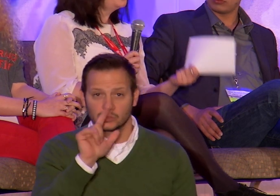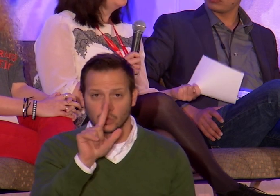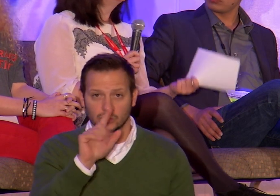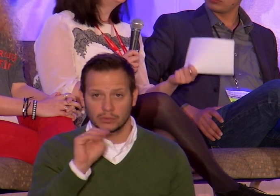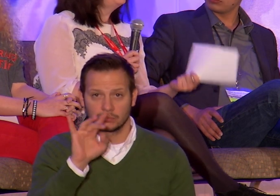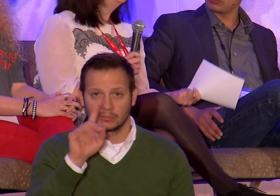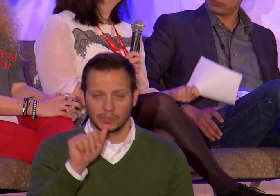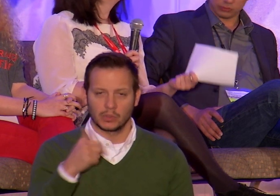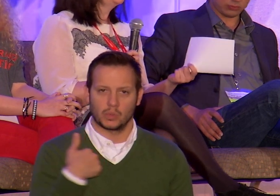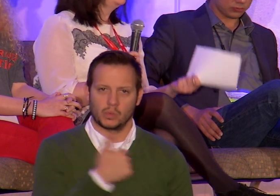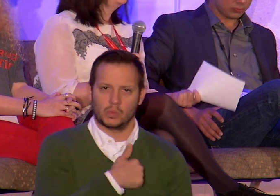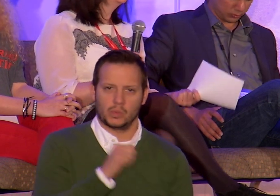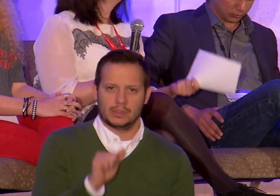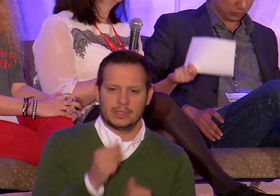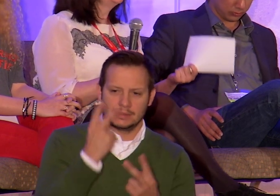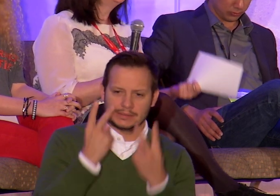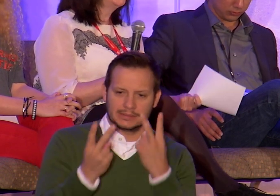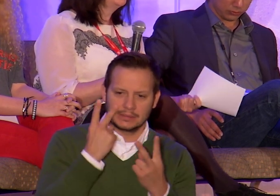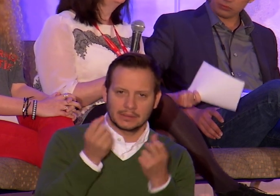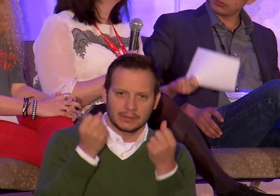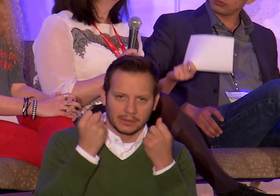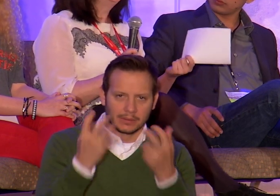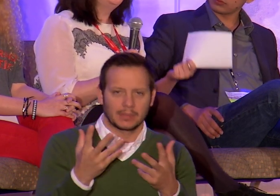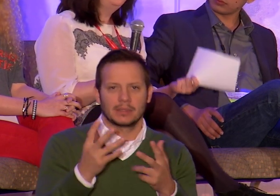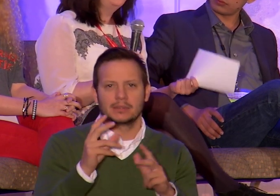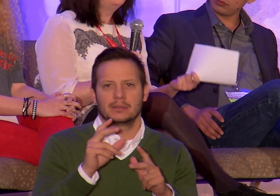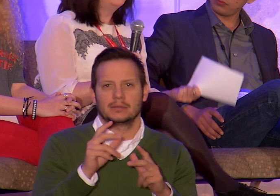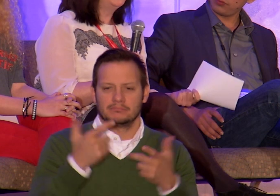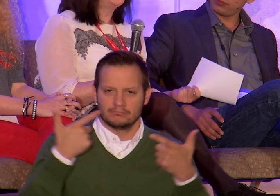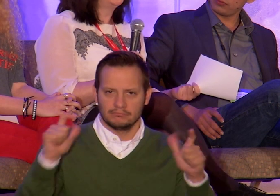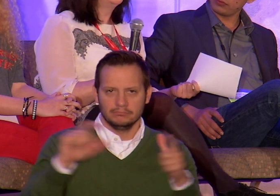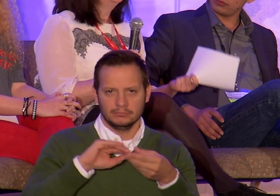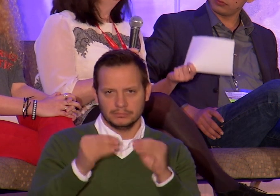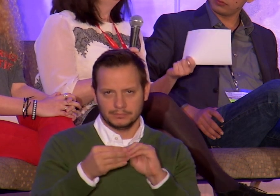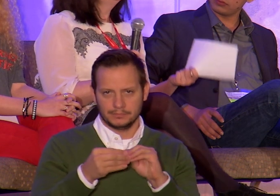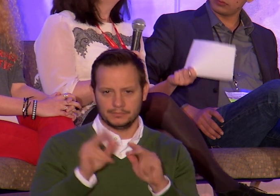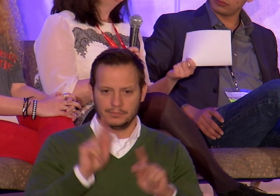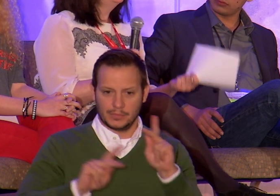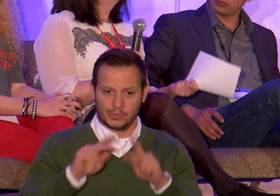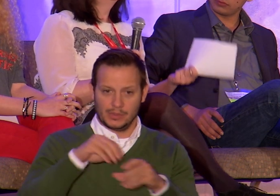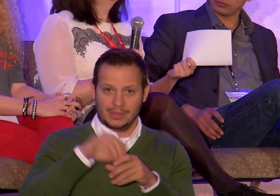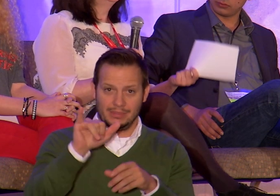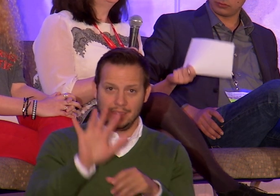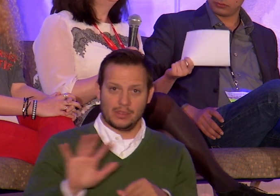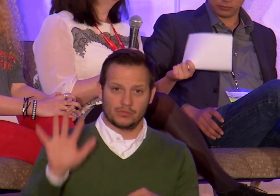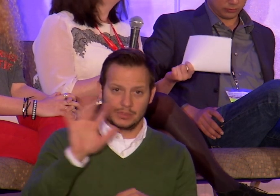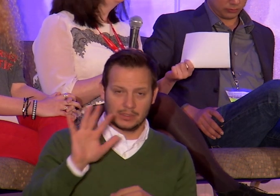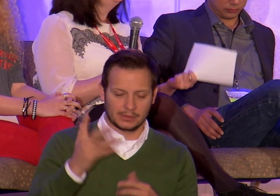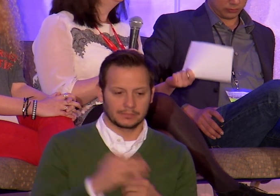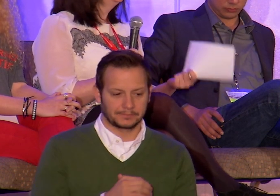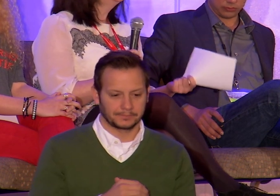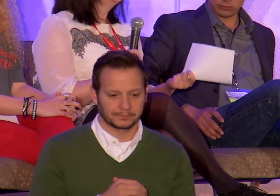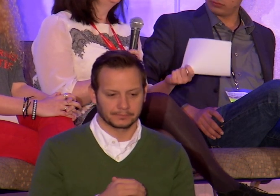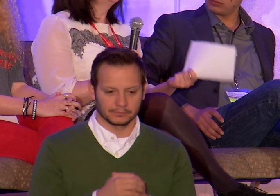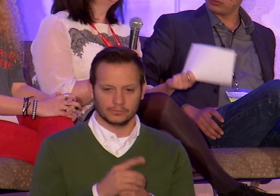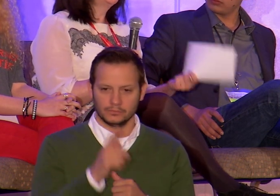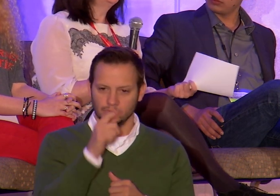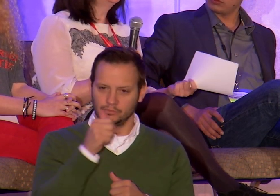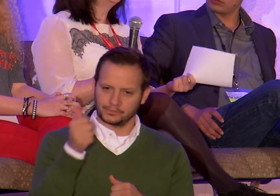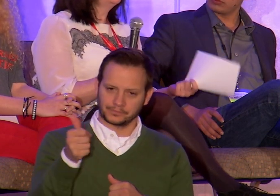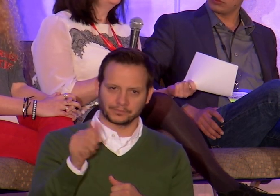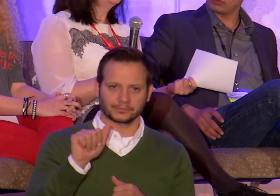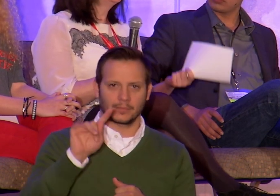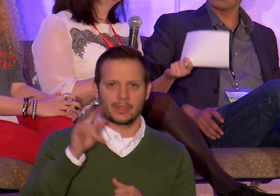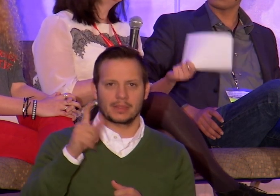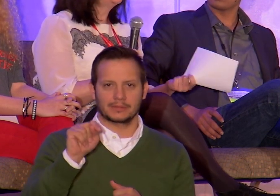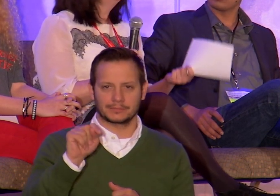the large numbers of atheists and secularists in that region. It is not, I think it's very clear today that